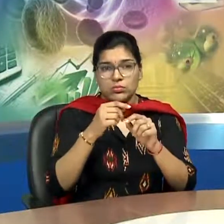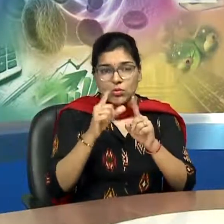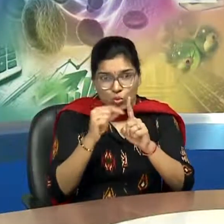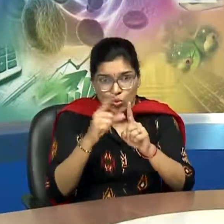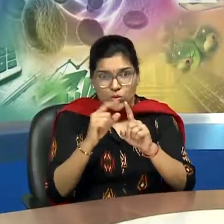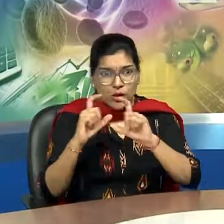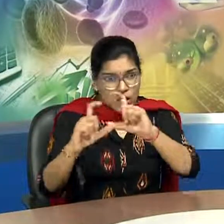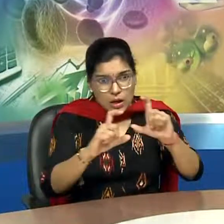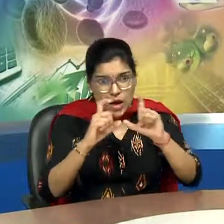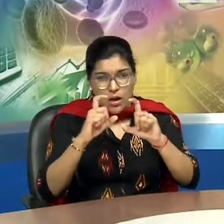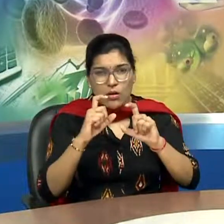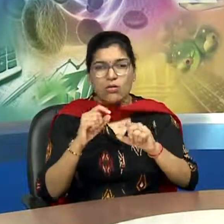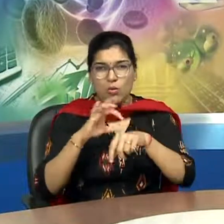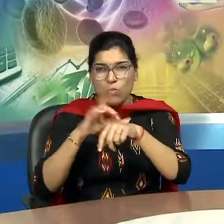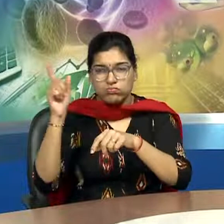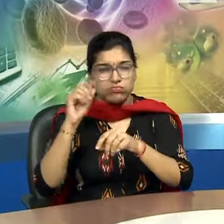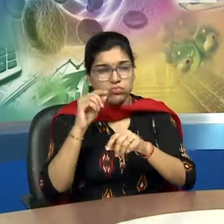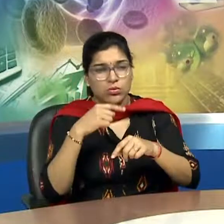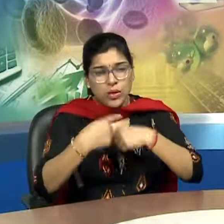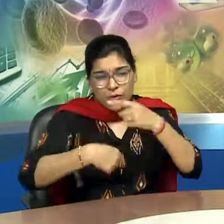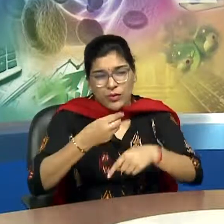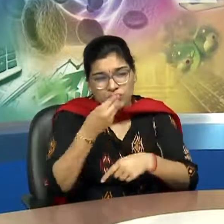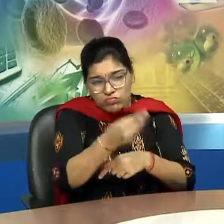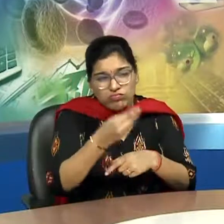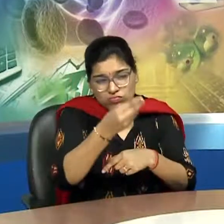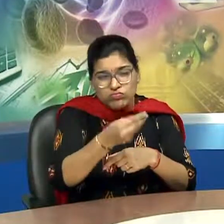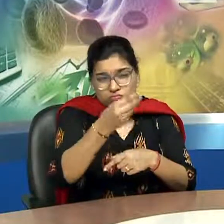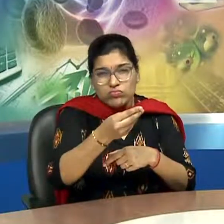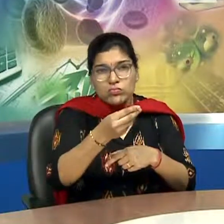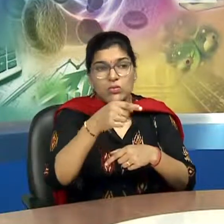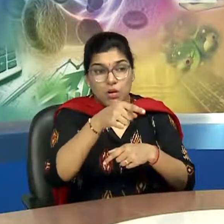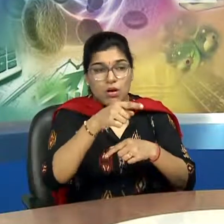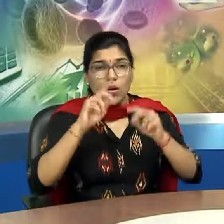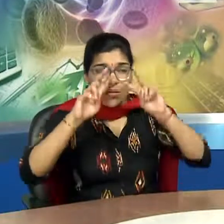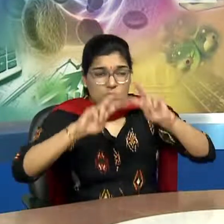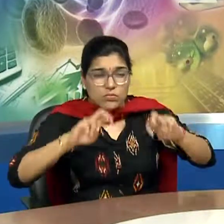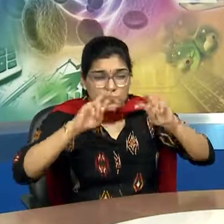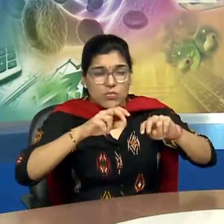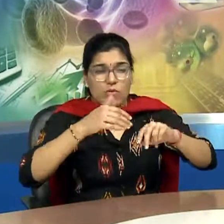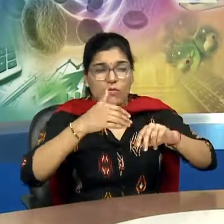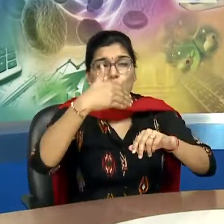when there are more treatments given and the results are really better,